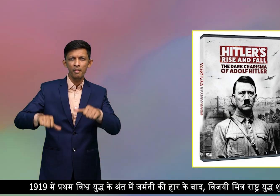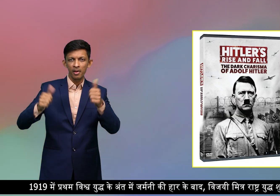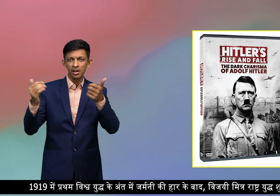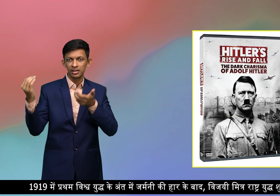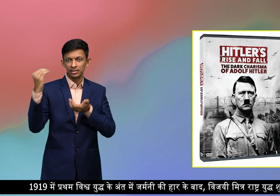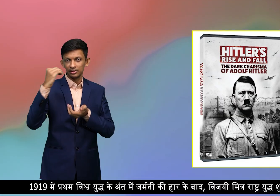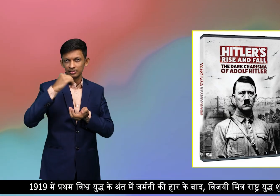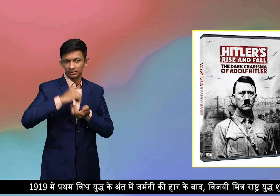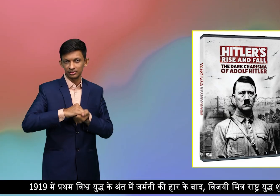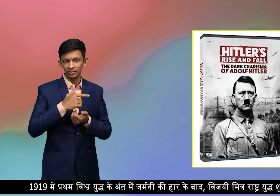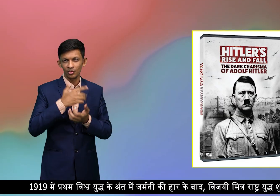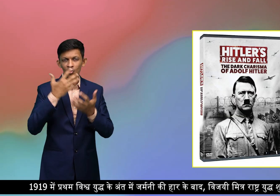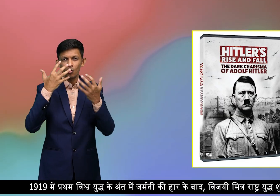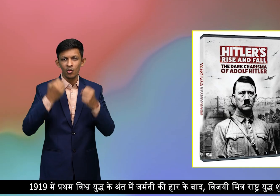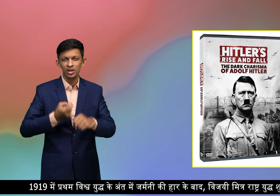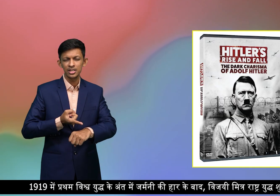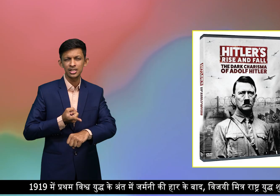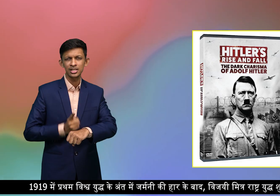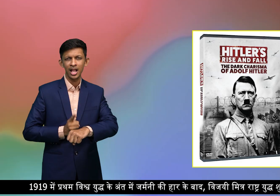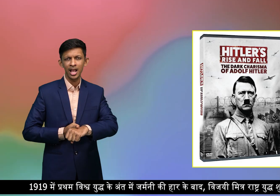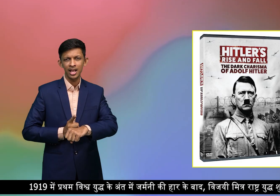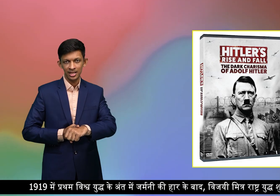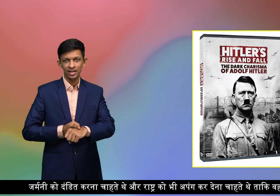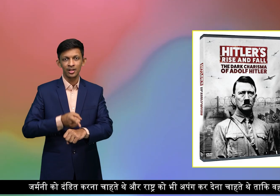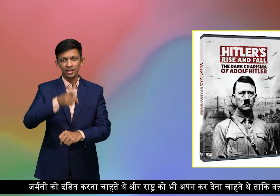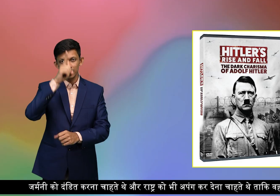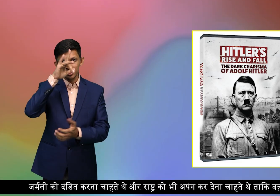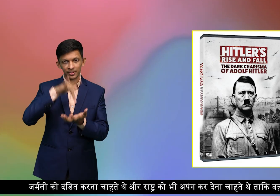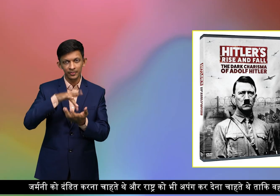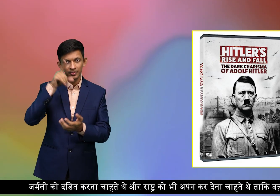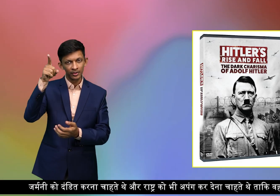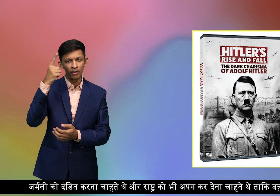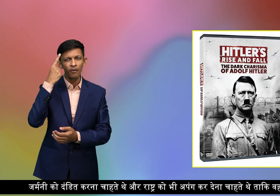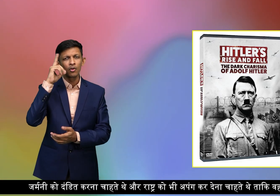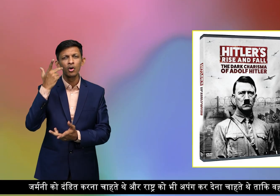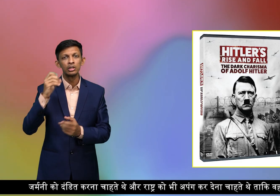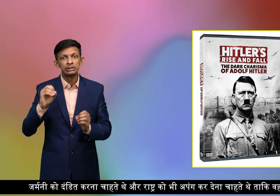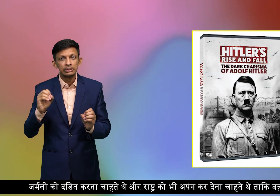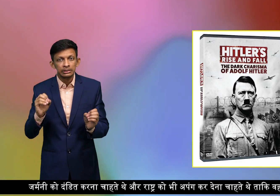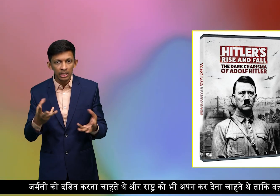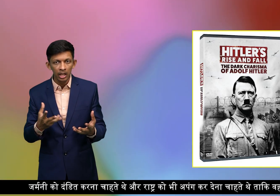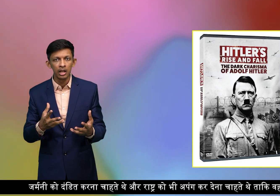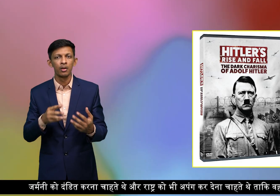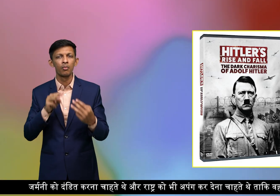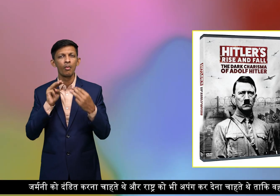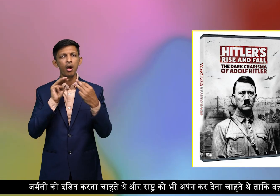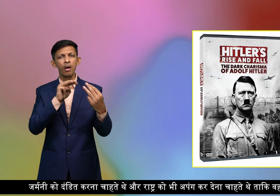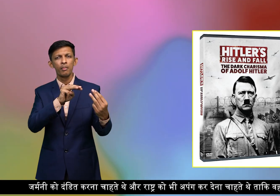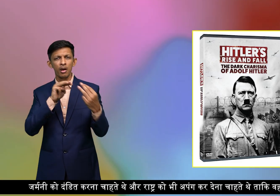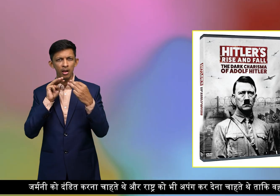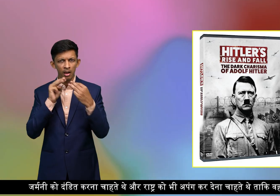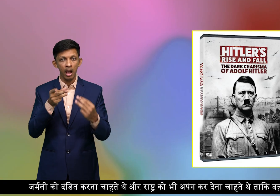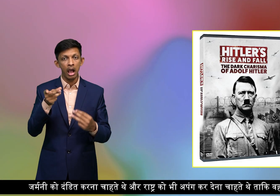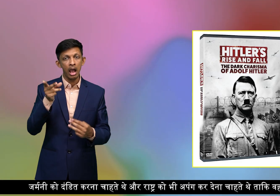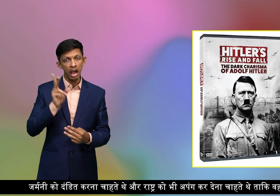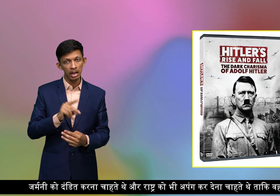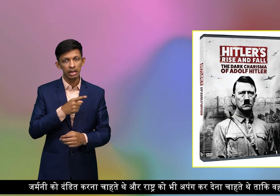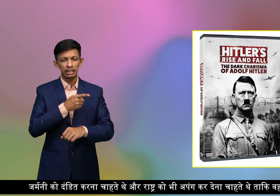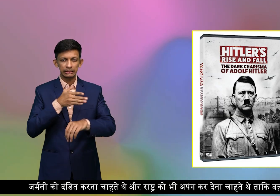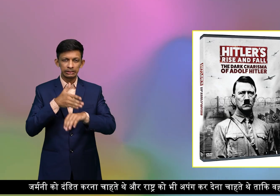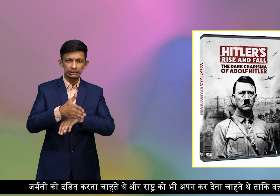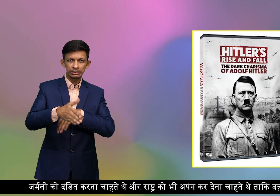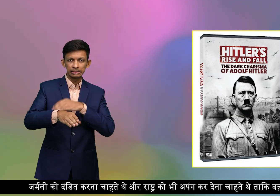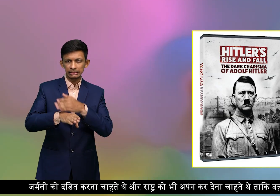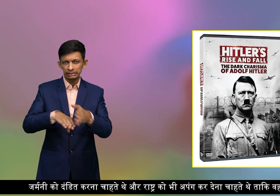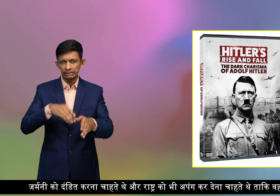the victorious Allies wanted to punish Germany for starting the war and also